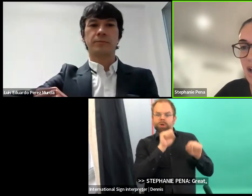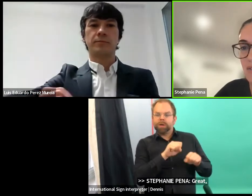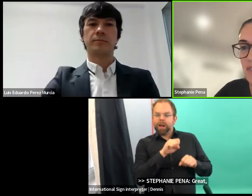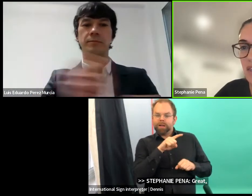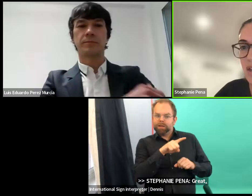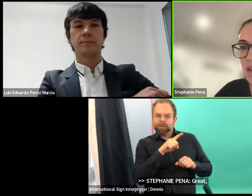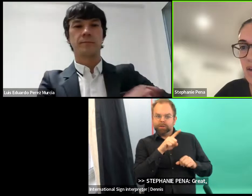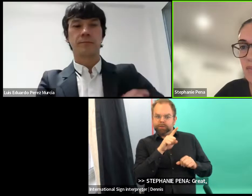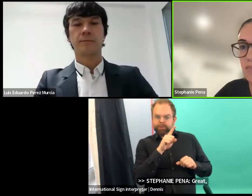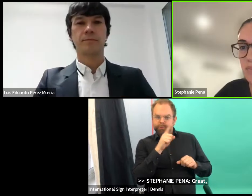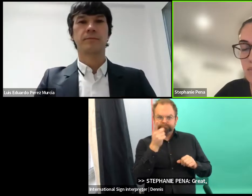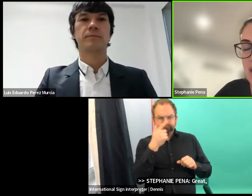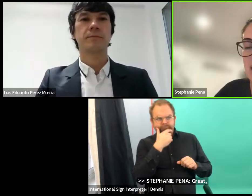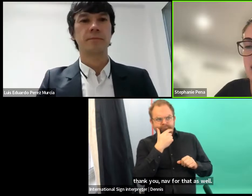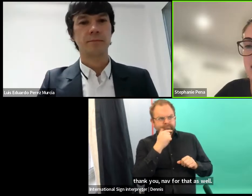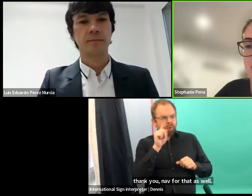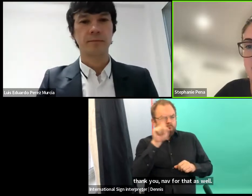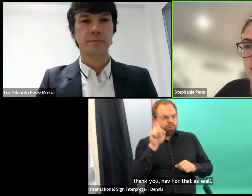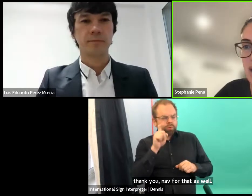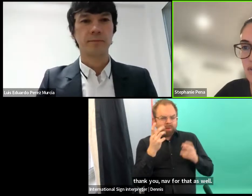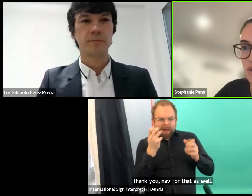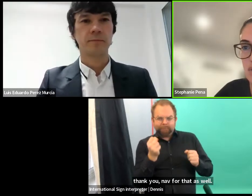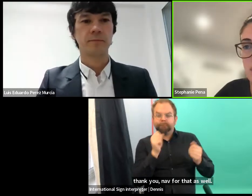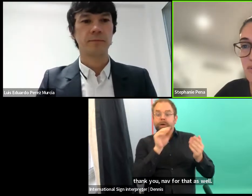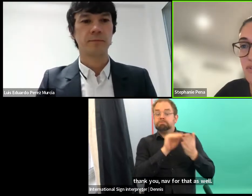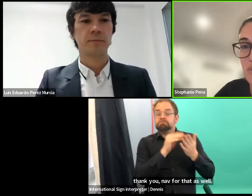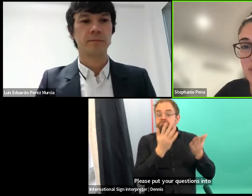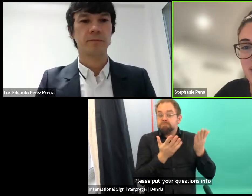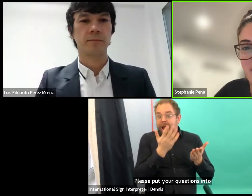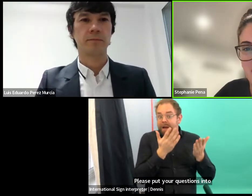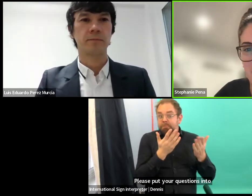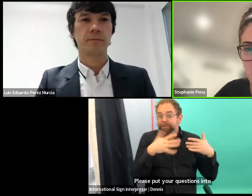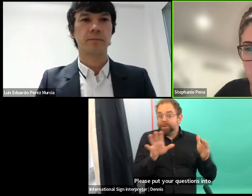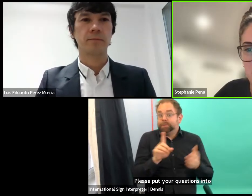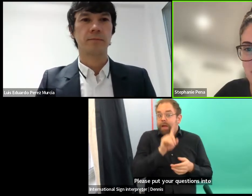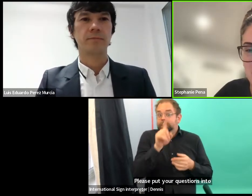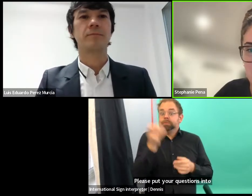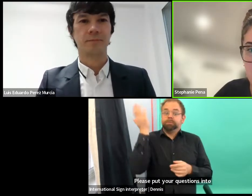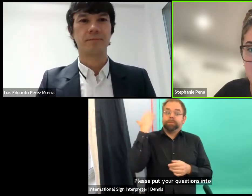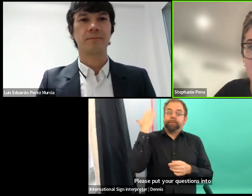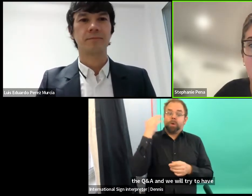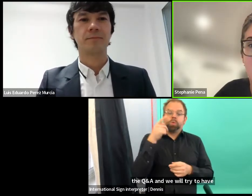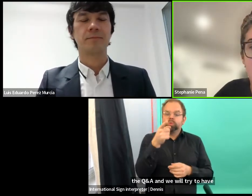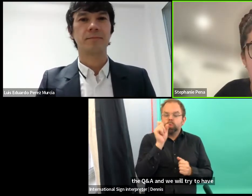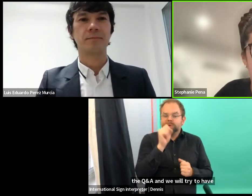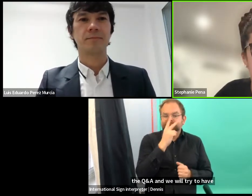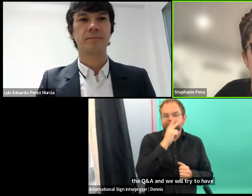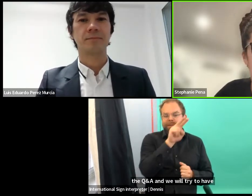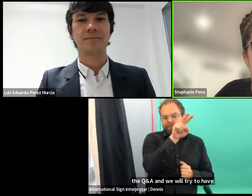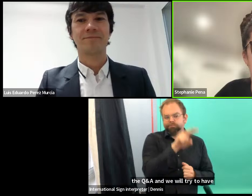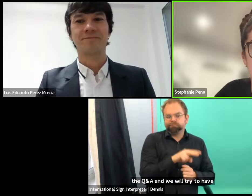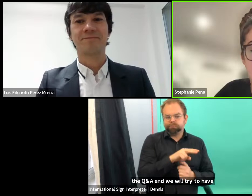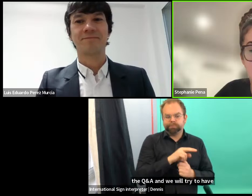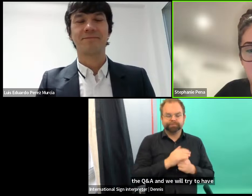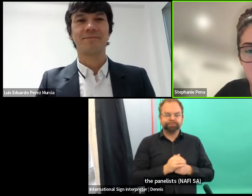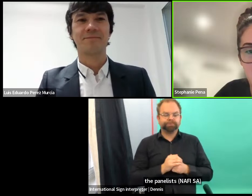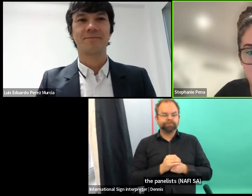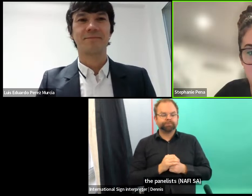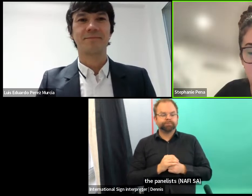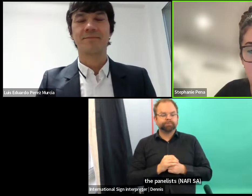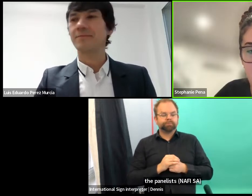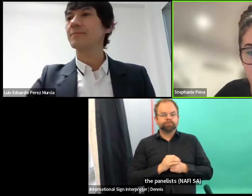to have the panelists answer before we all have to hop off in 10 minutes. But our